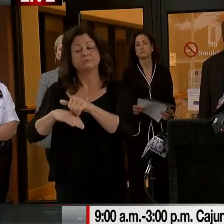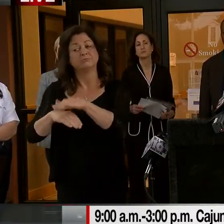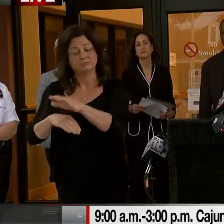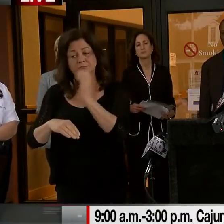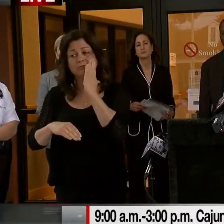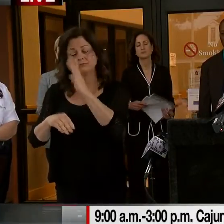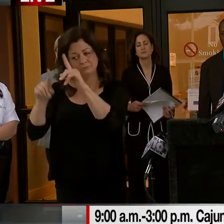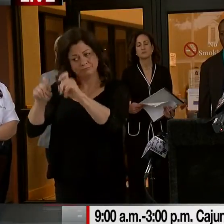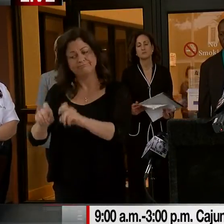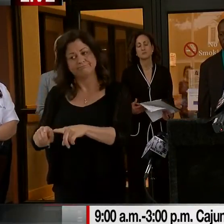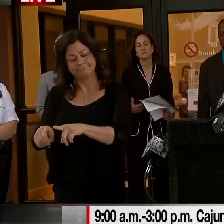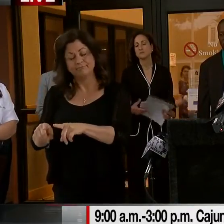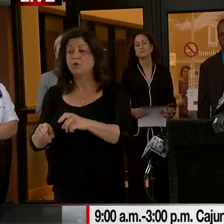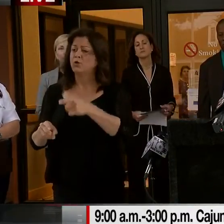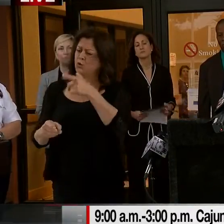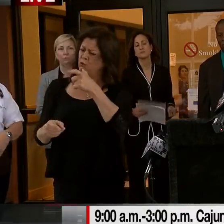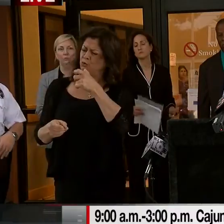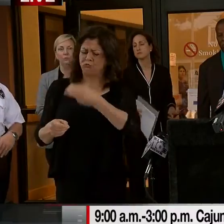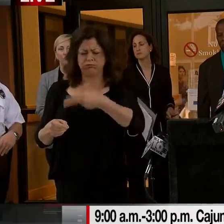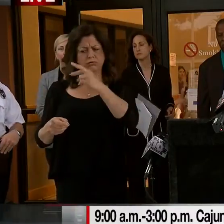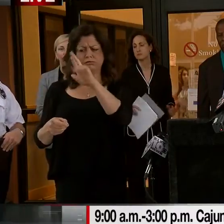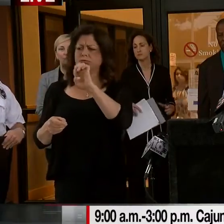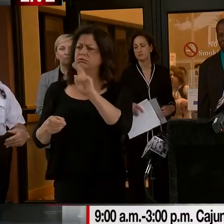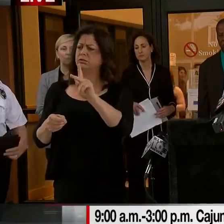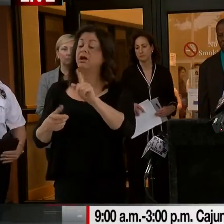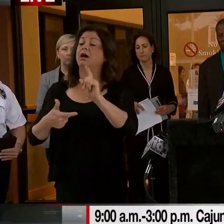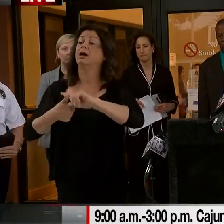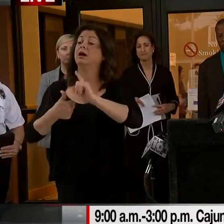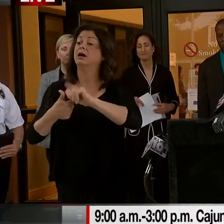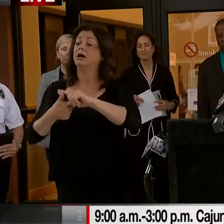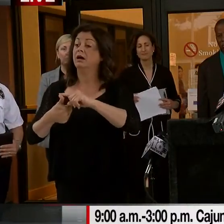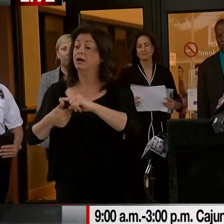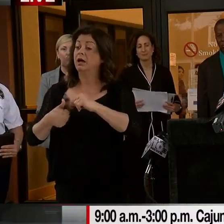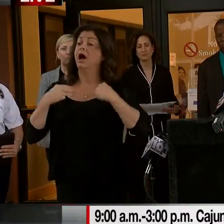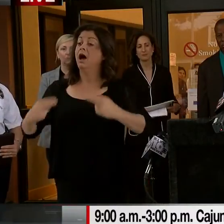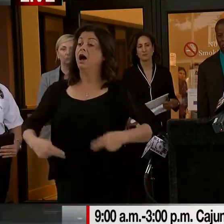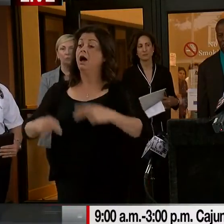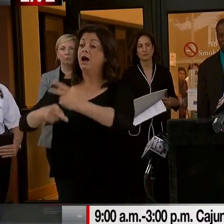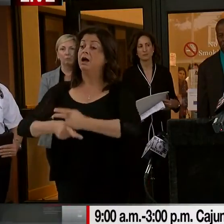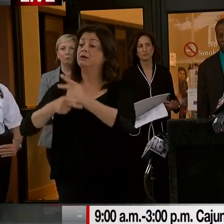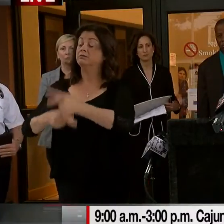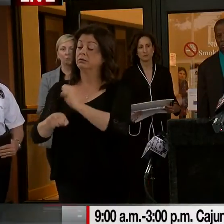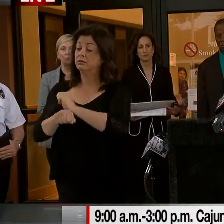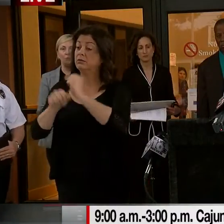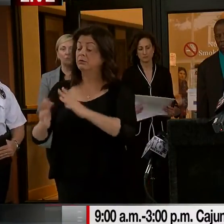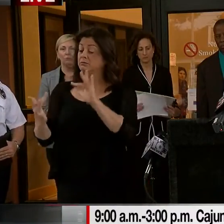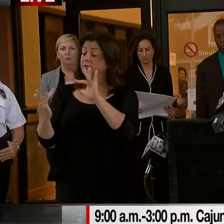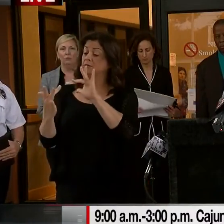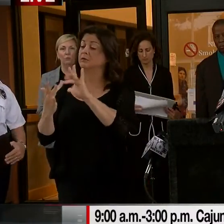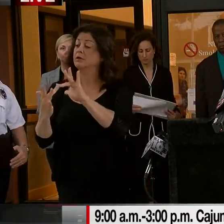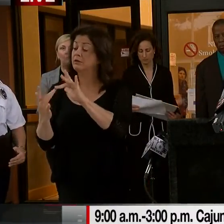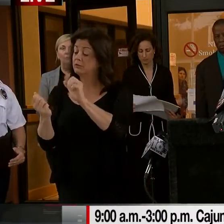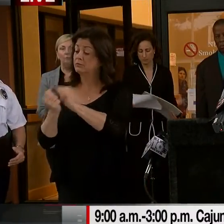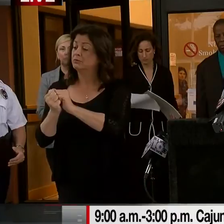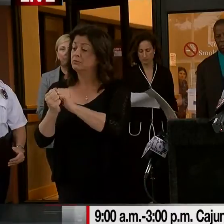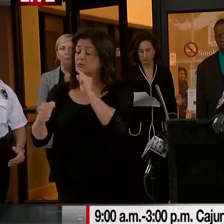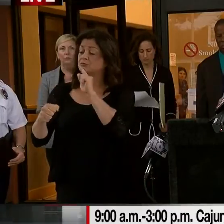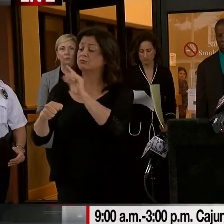high risk? Healthcare workers with direct contact with confirmed suspected COVID cases. Again, that